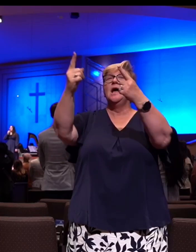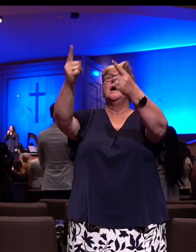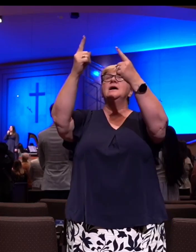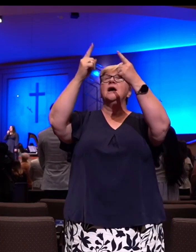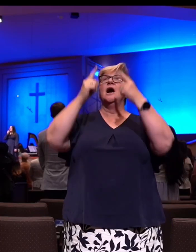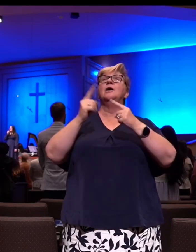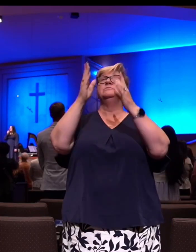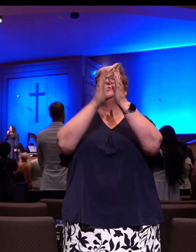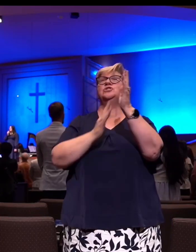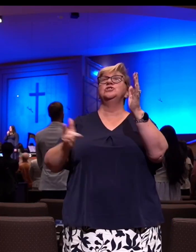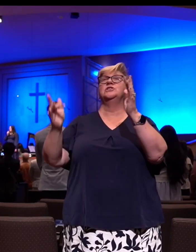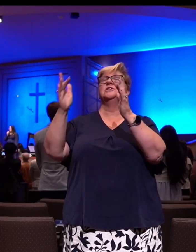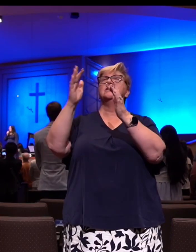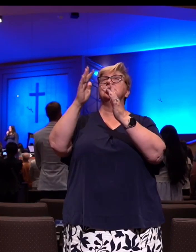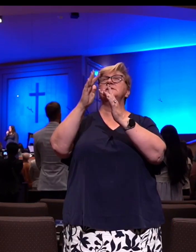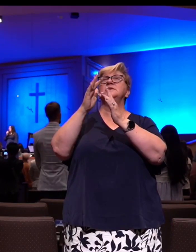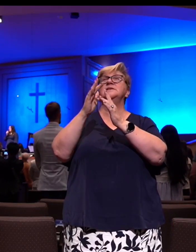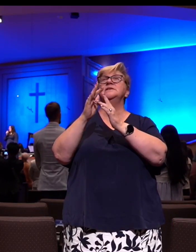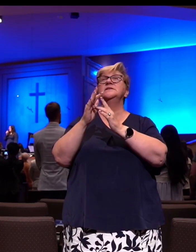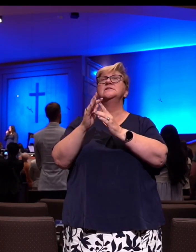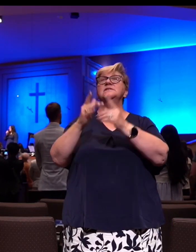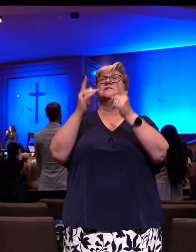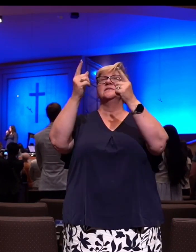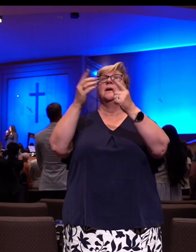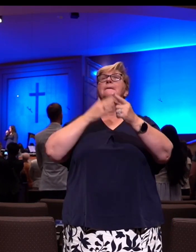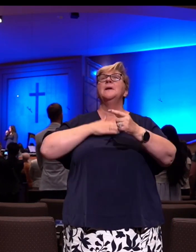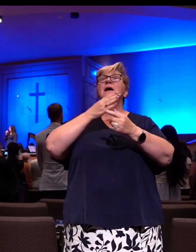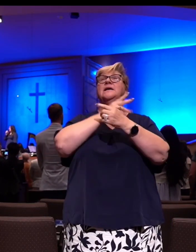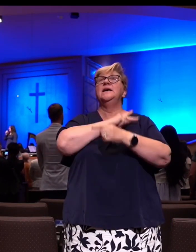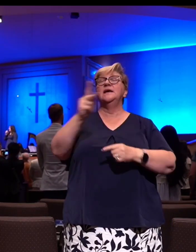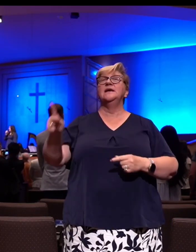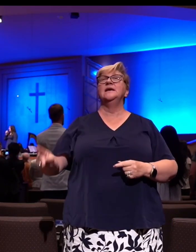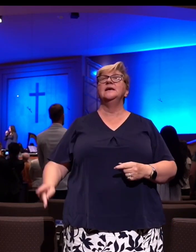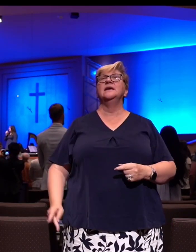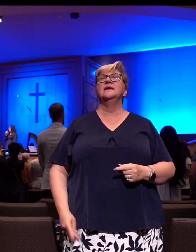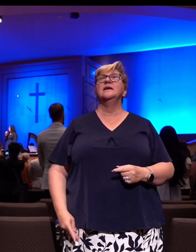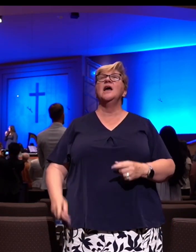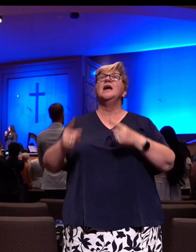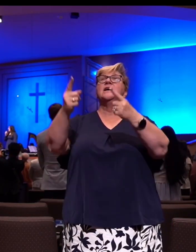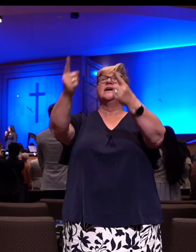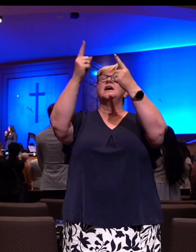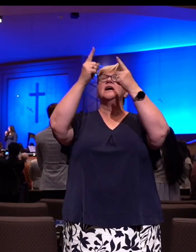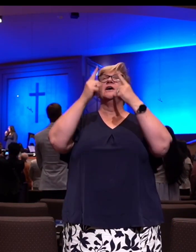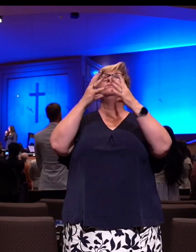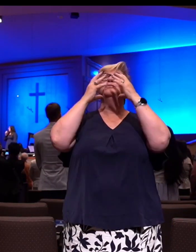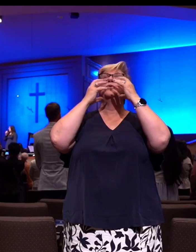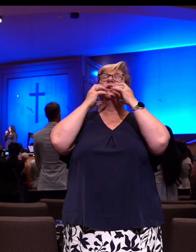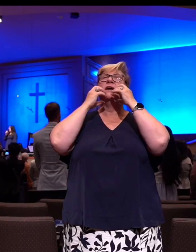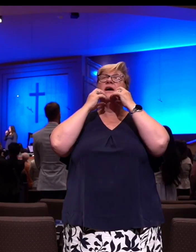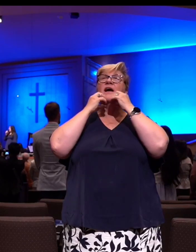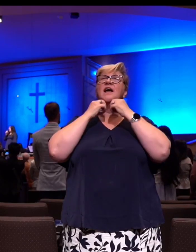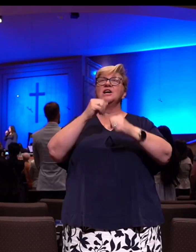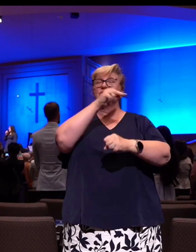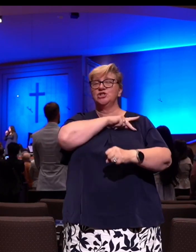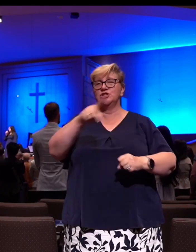above. Come thou fount, come thou King, come thou